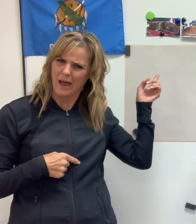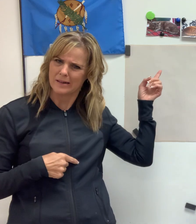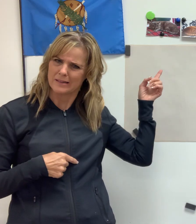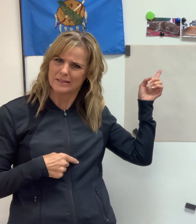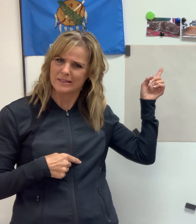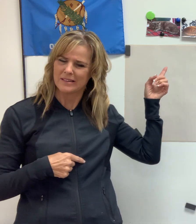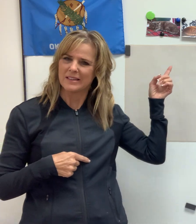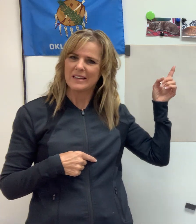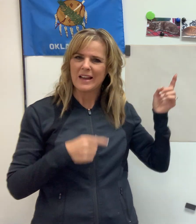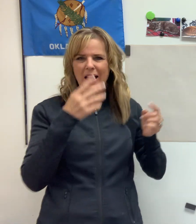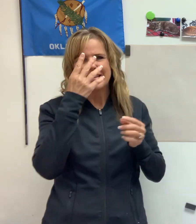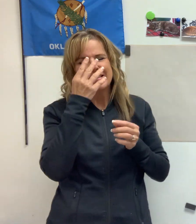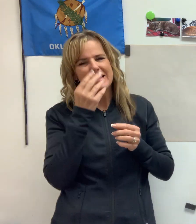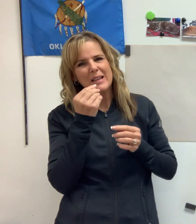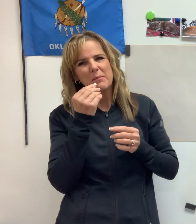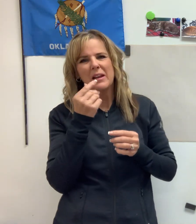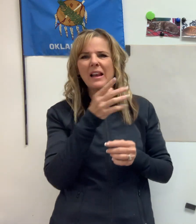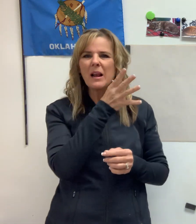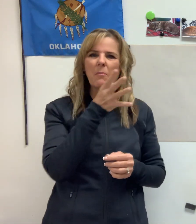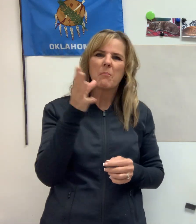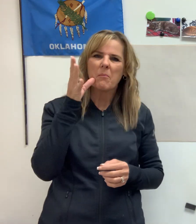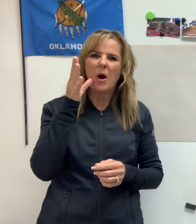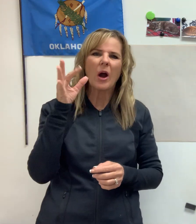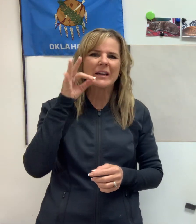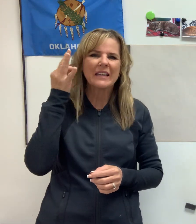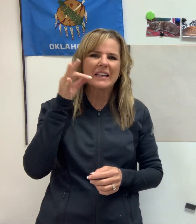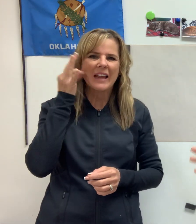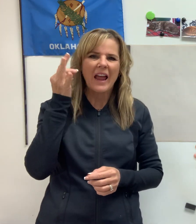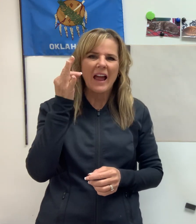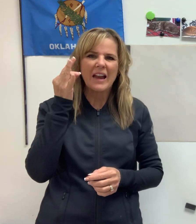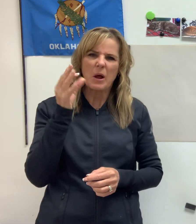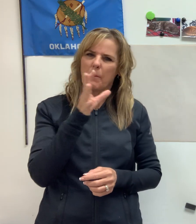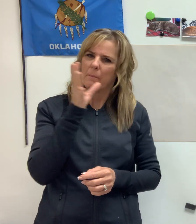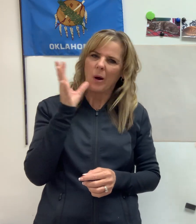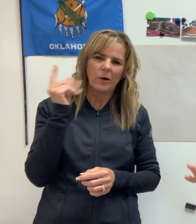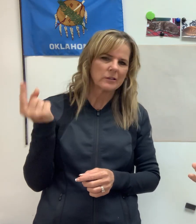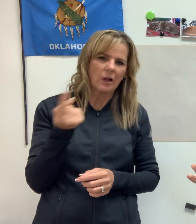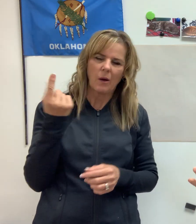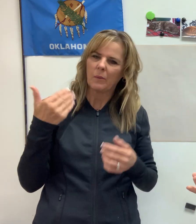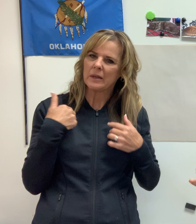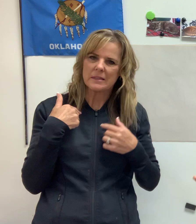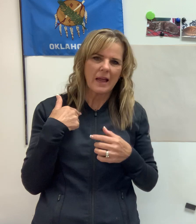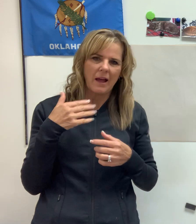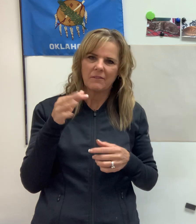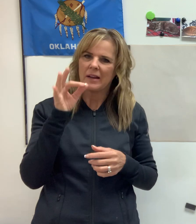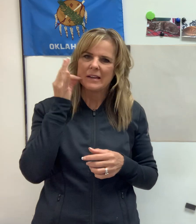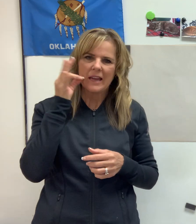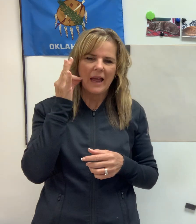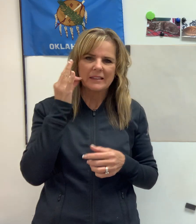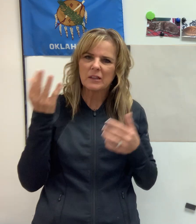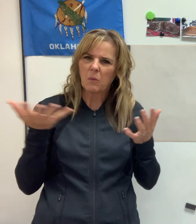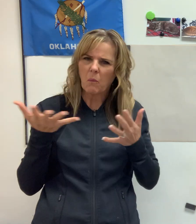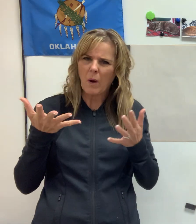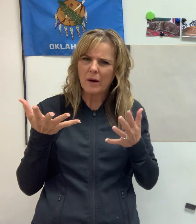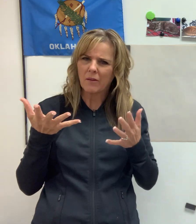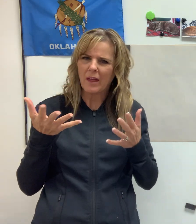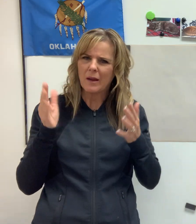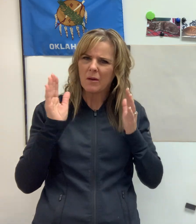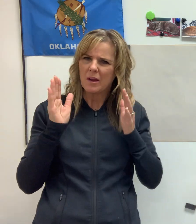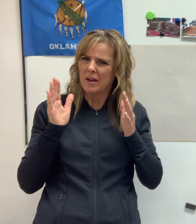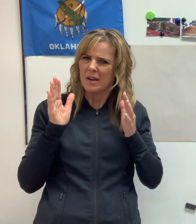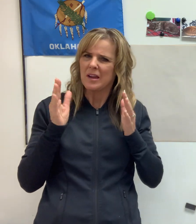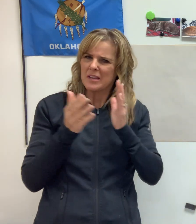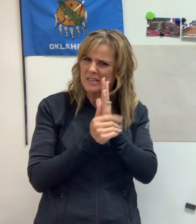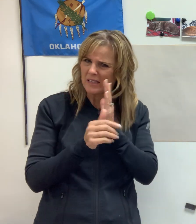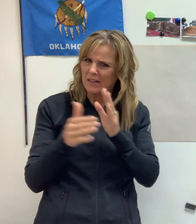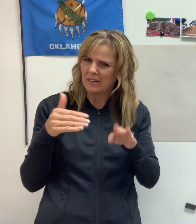We're going to draw a sleepy little barn cat. Farms always have cats, right? Because what are cats great at? They are great at catching mice. And